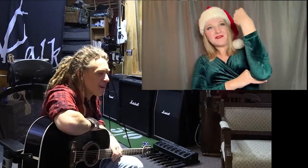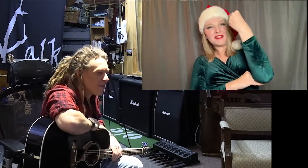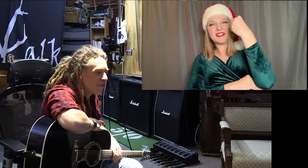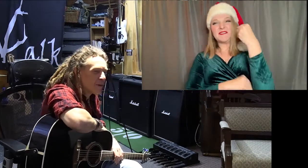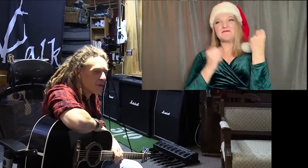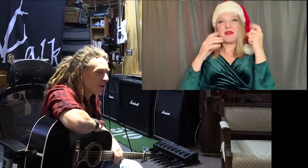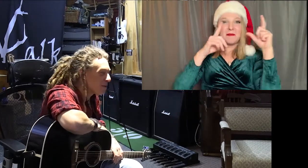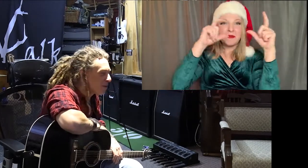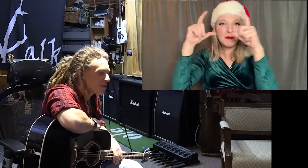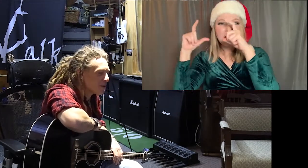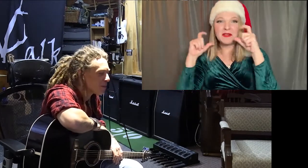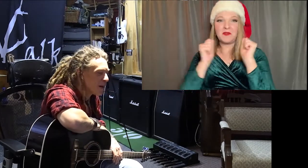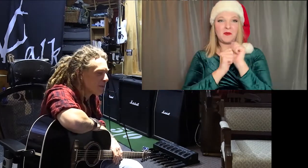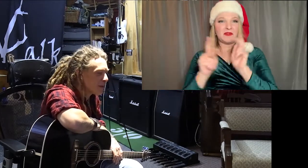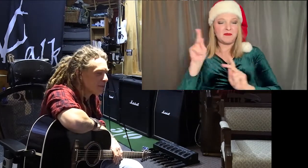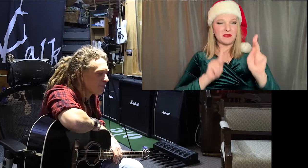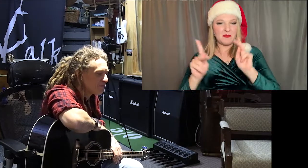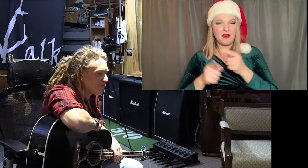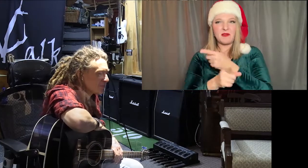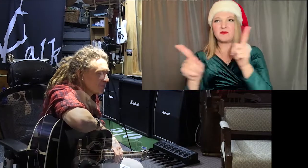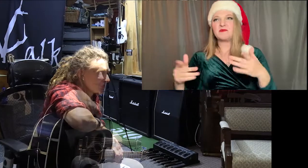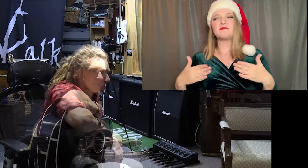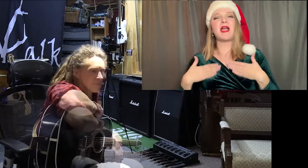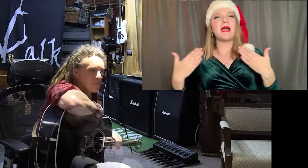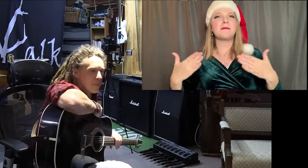with folks that were just super happy.